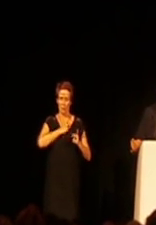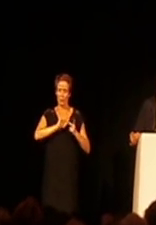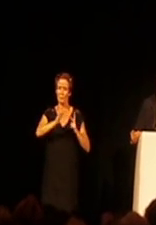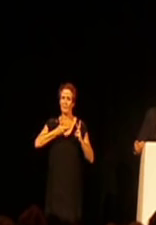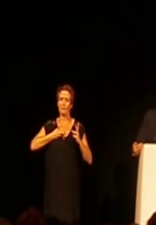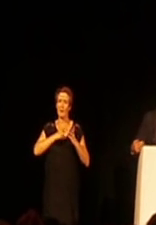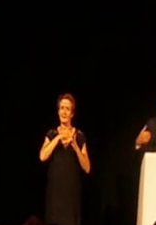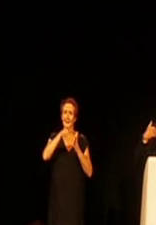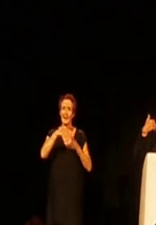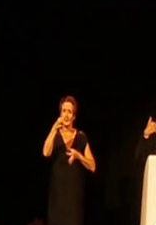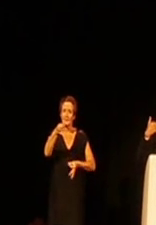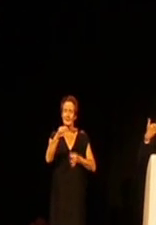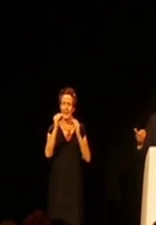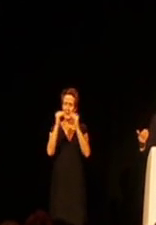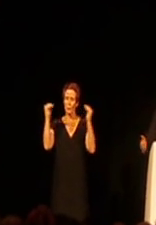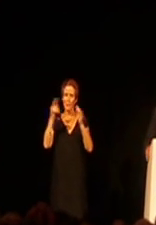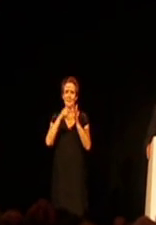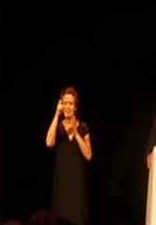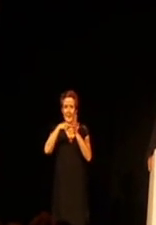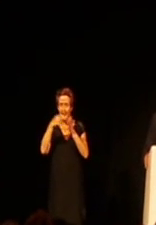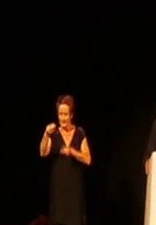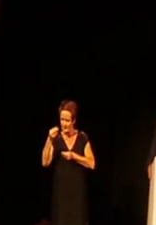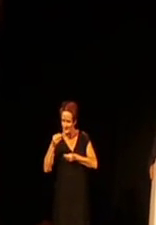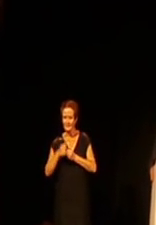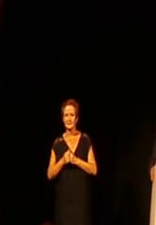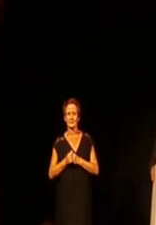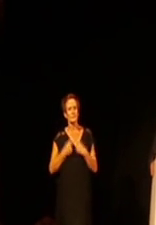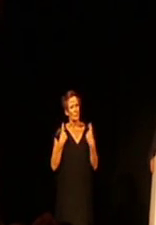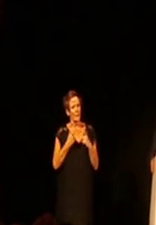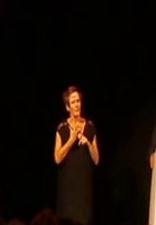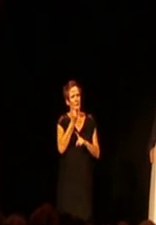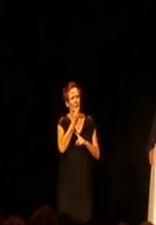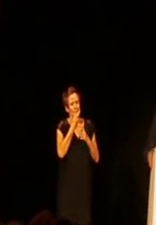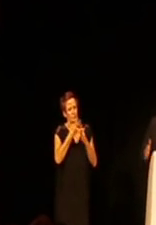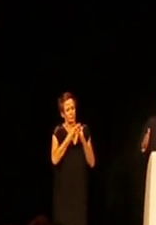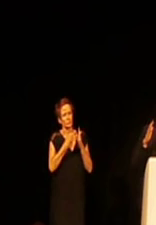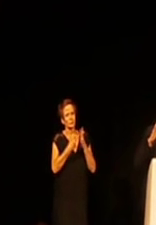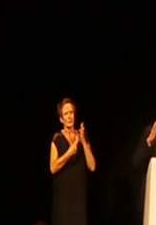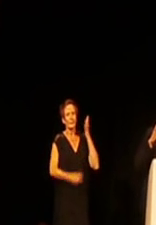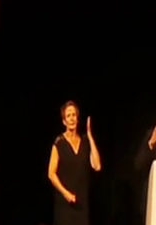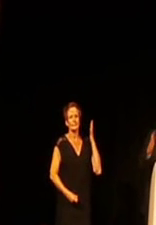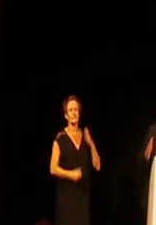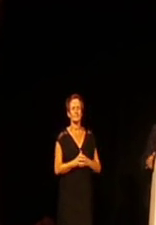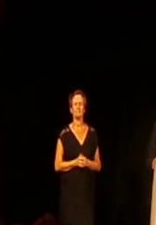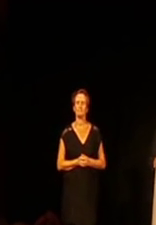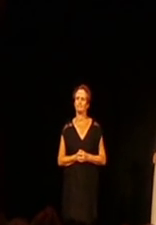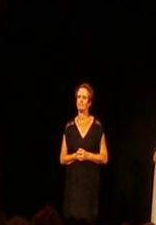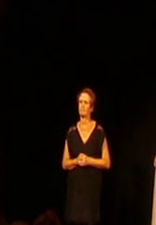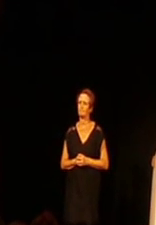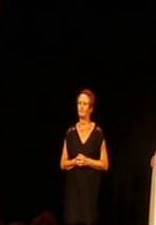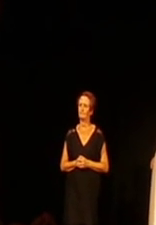have the Equalities Act. We have an awful lot of things that we've achieved. If we work